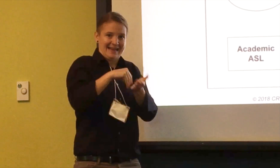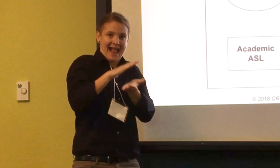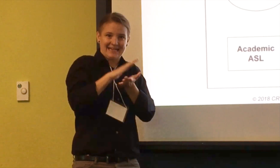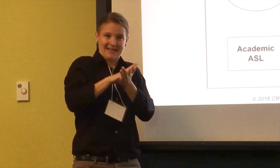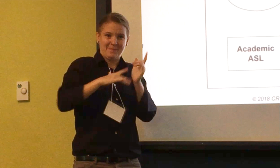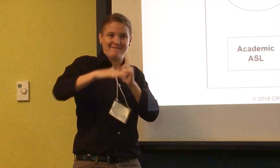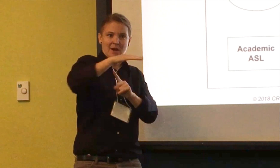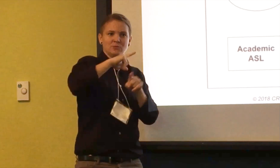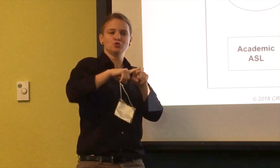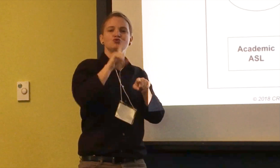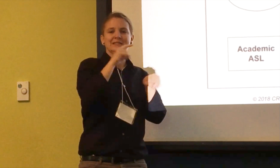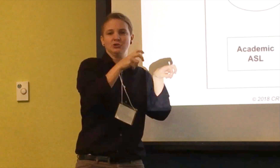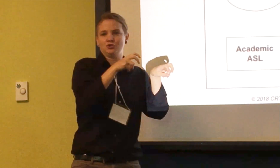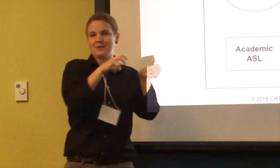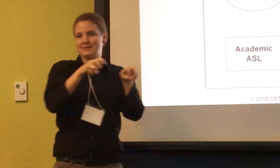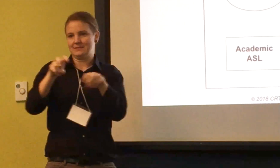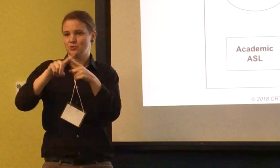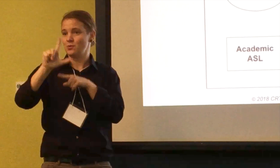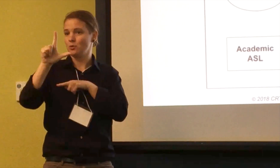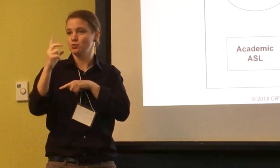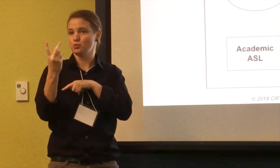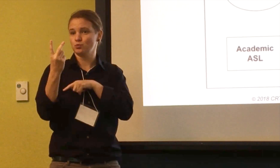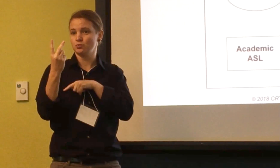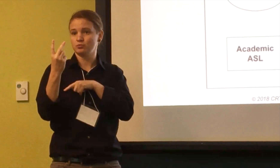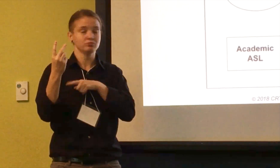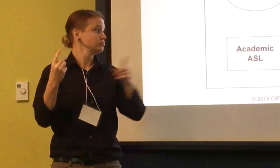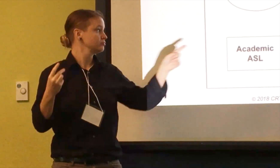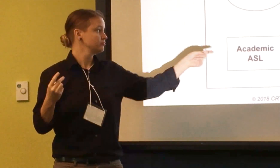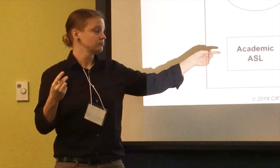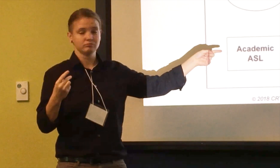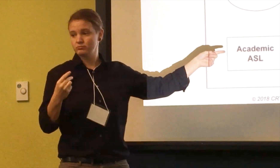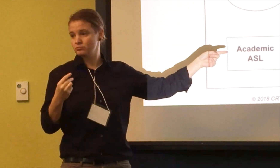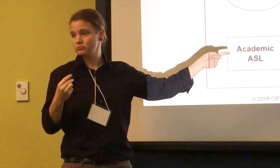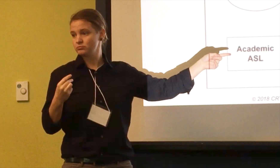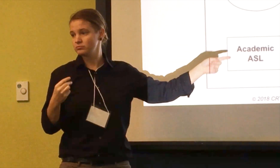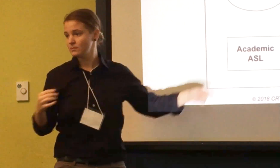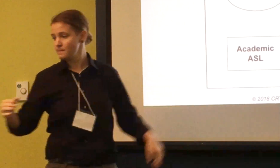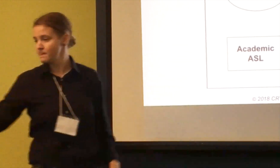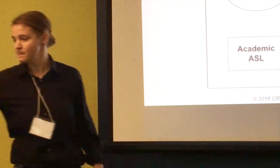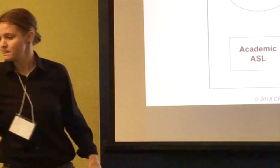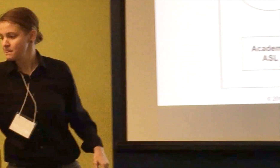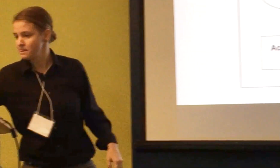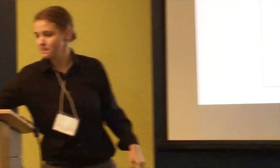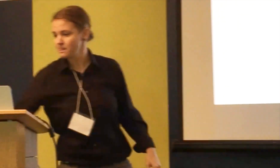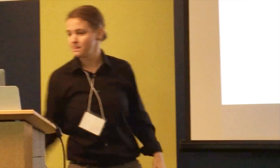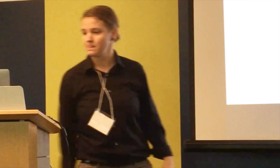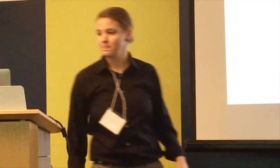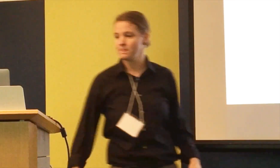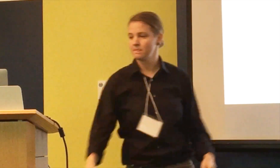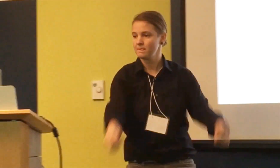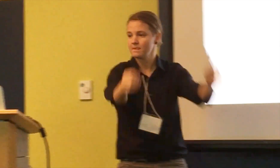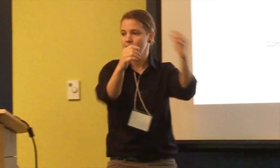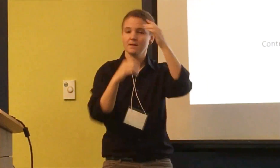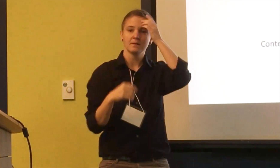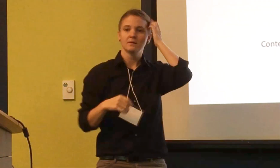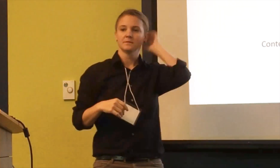of academic language in our first language, in ASL, that allows us to make that leap to academic English in our second